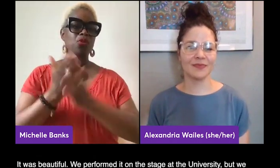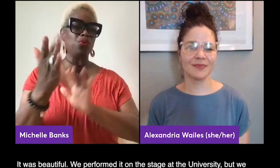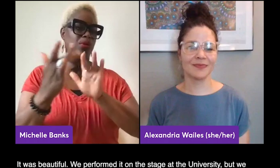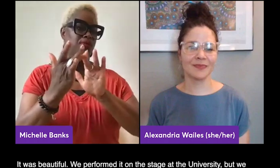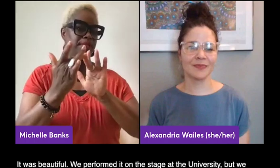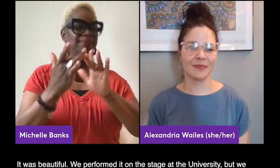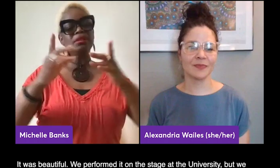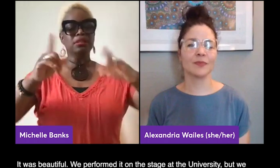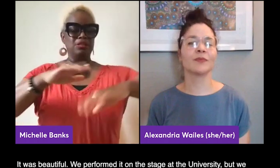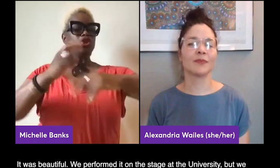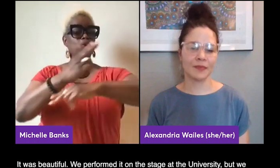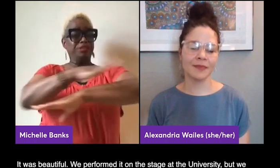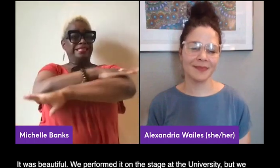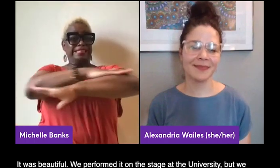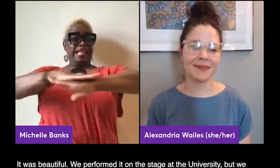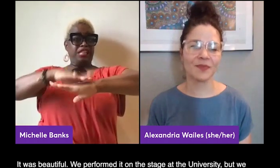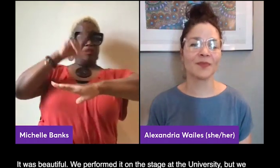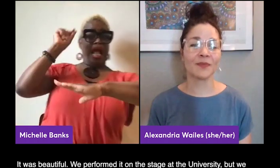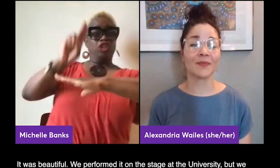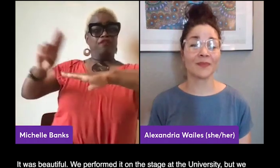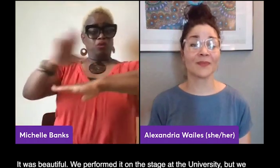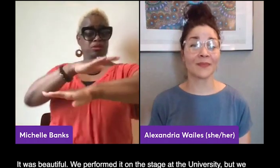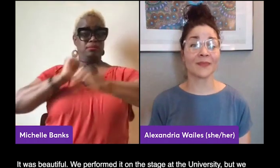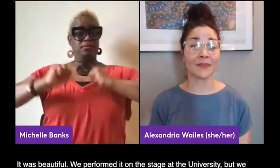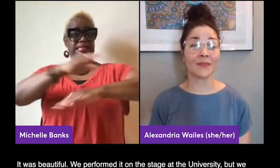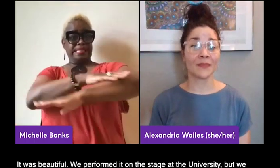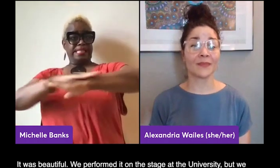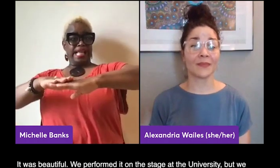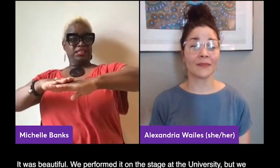We performed it on the stage at the university,